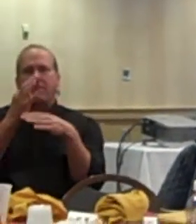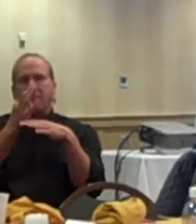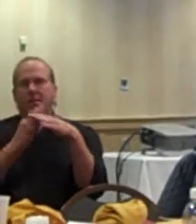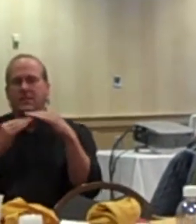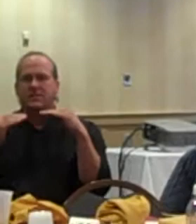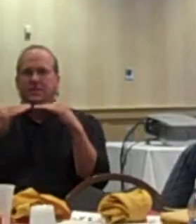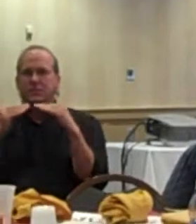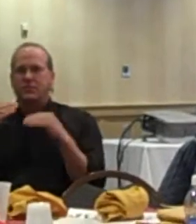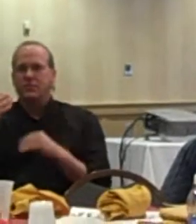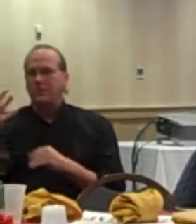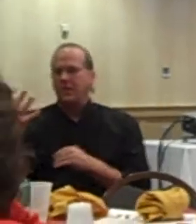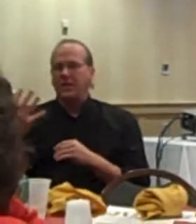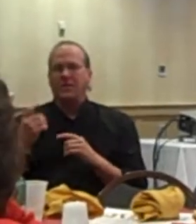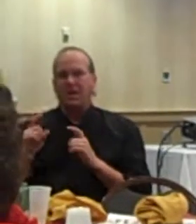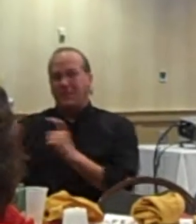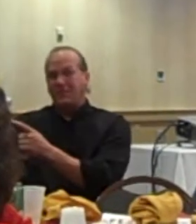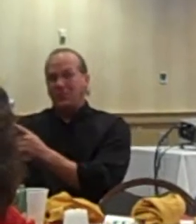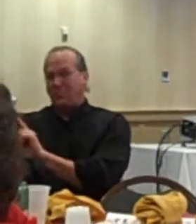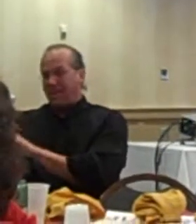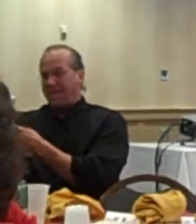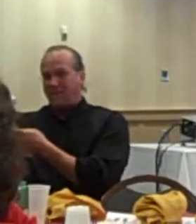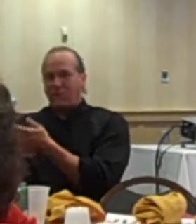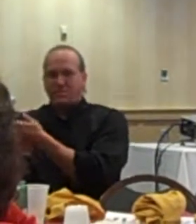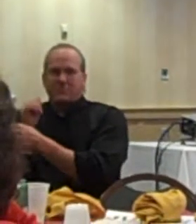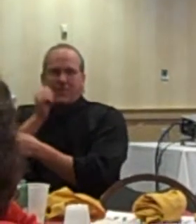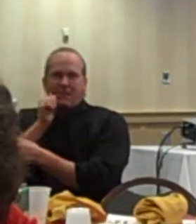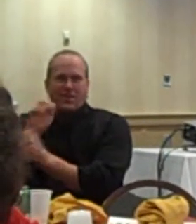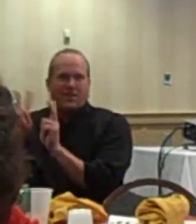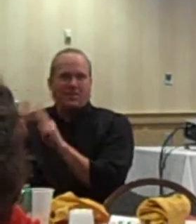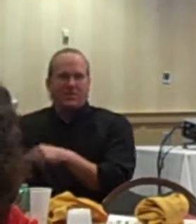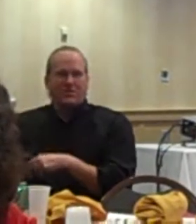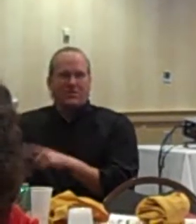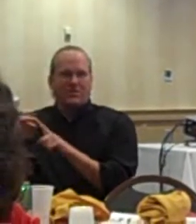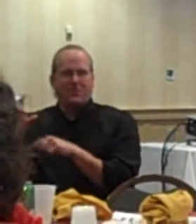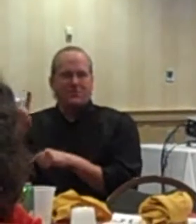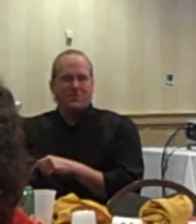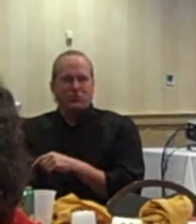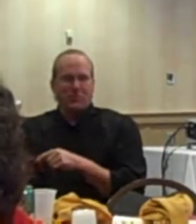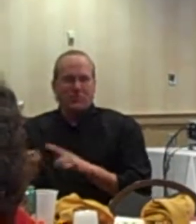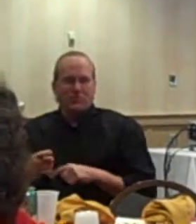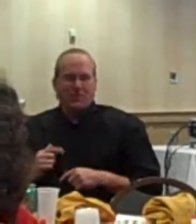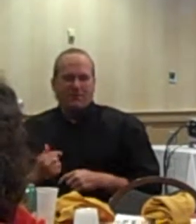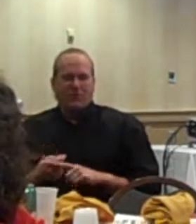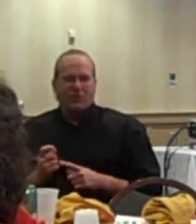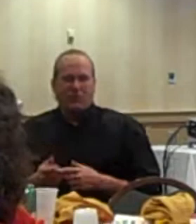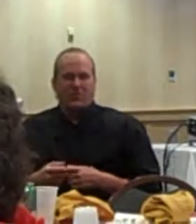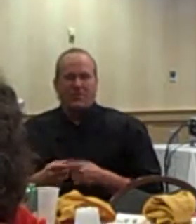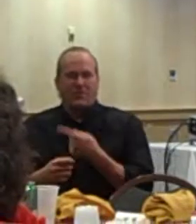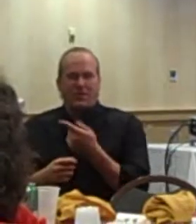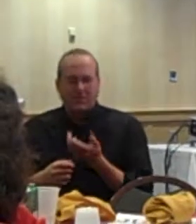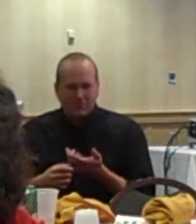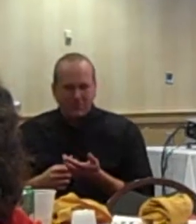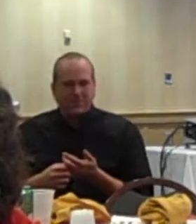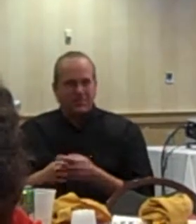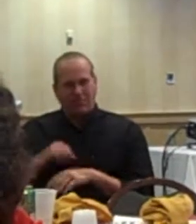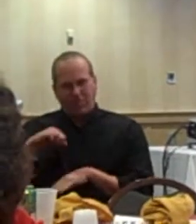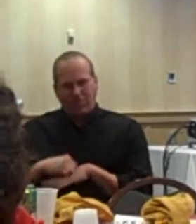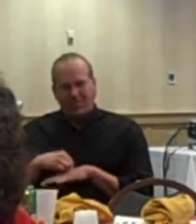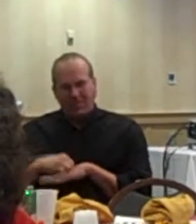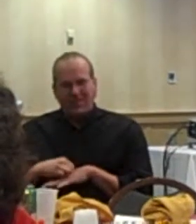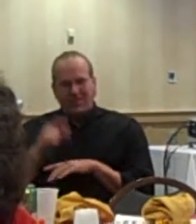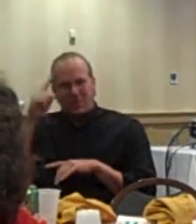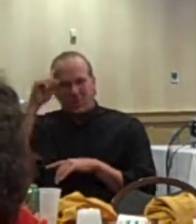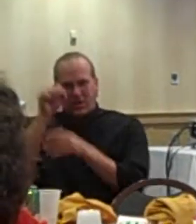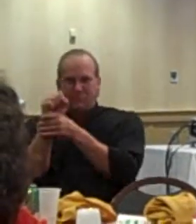I gave this to some friends of mine, you know, there's everyday folks from Detroit and from. It